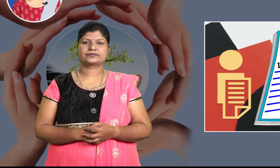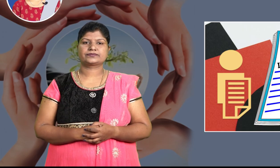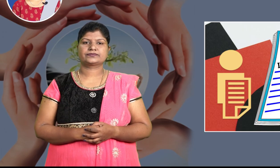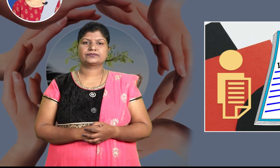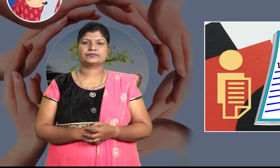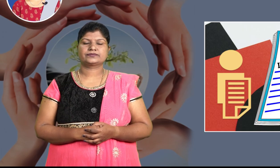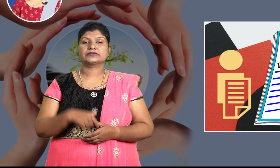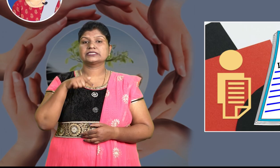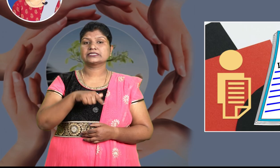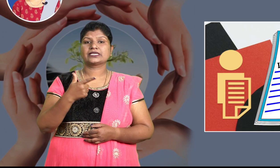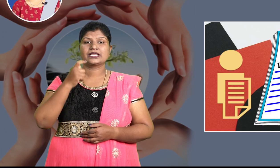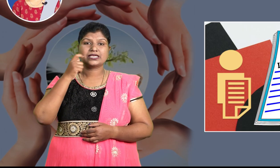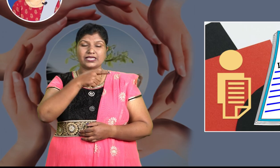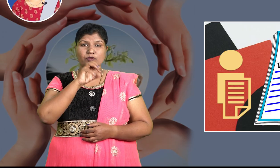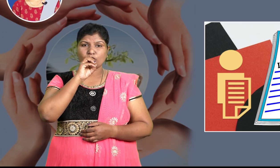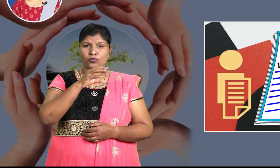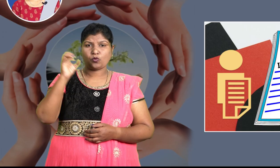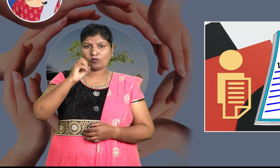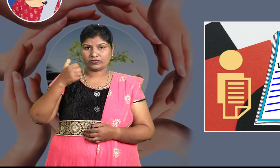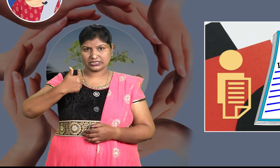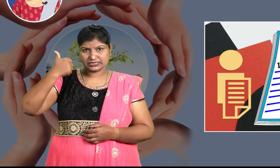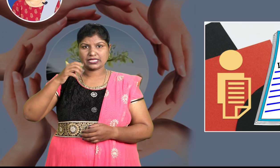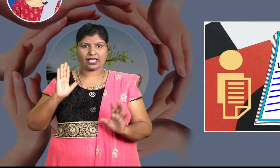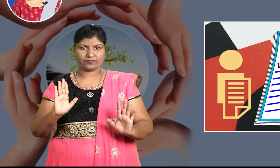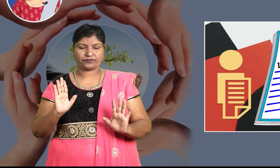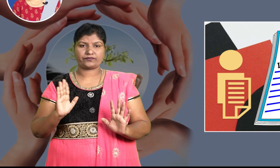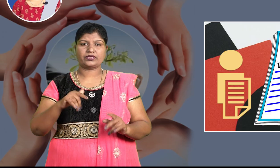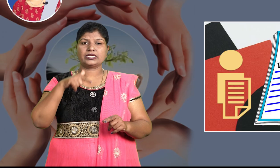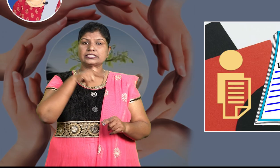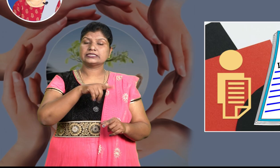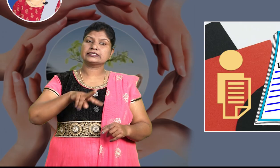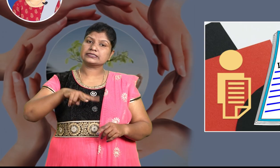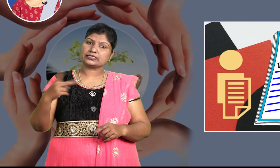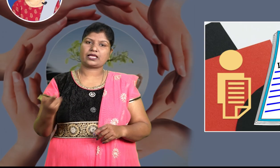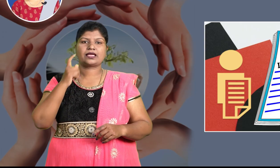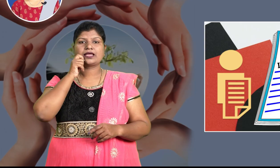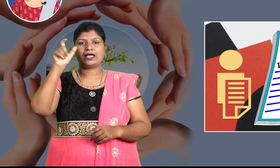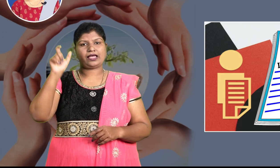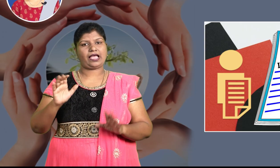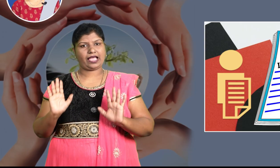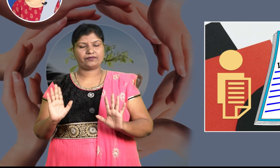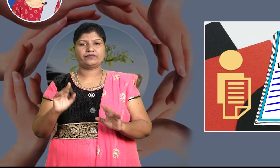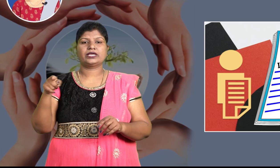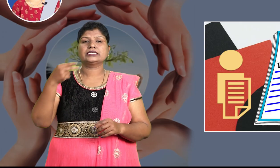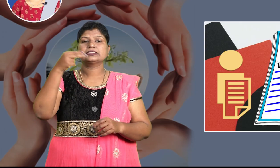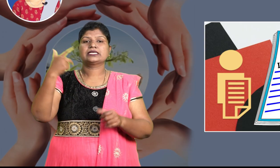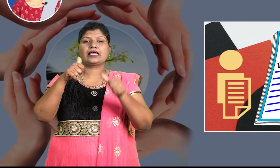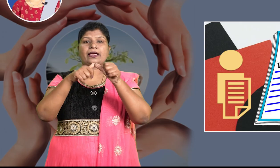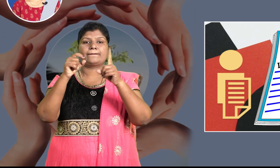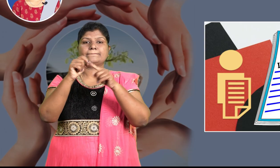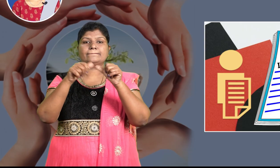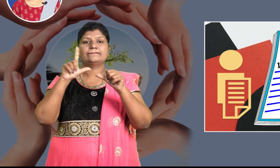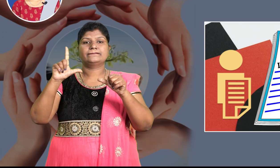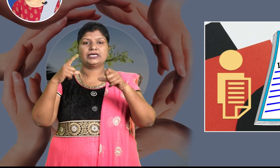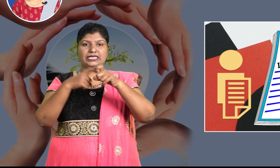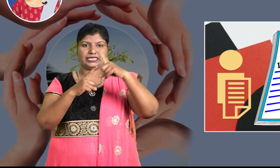Even though the information officer, there is another individual appellate authority